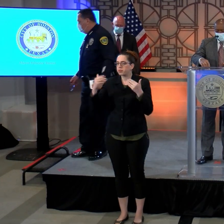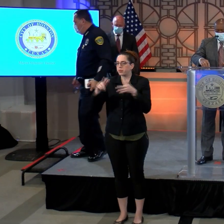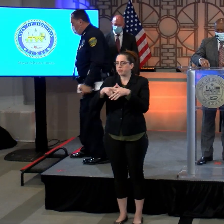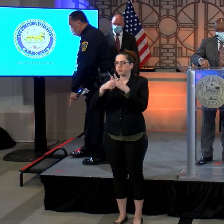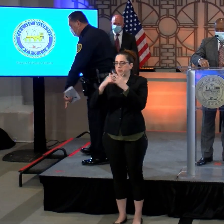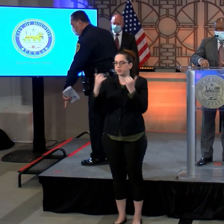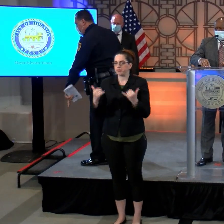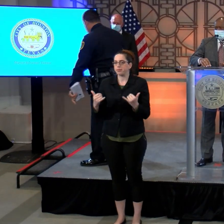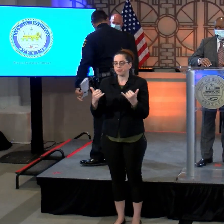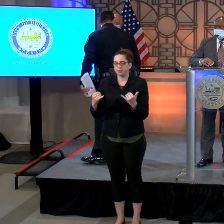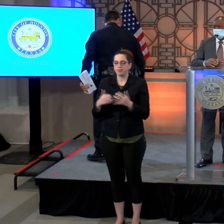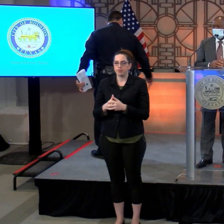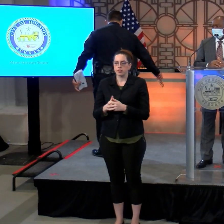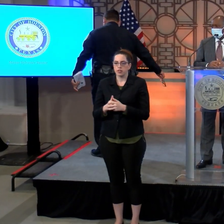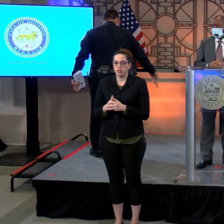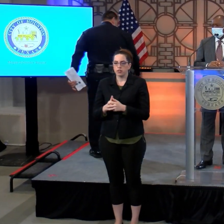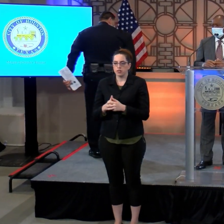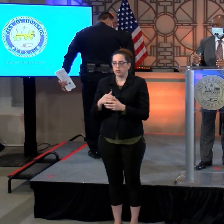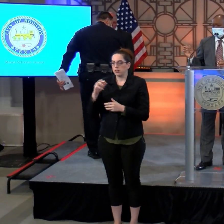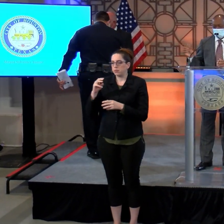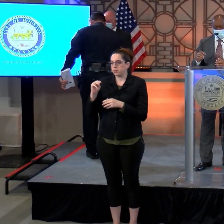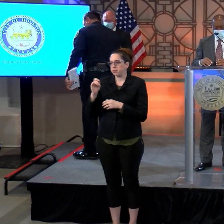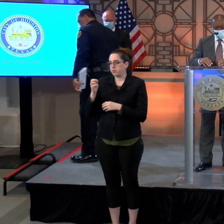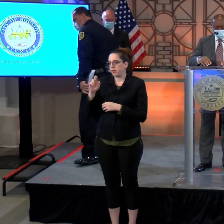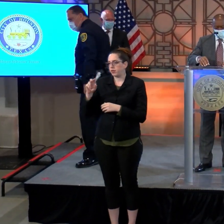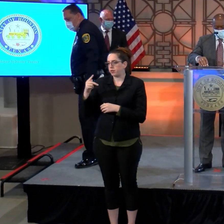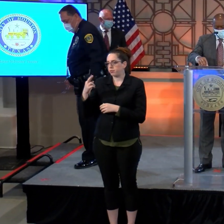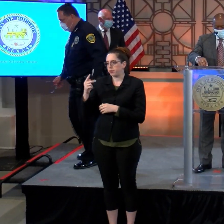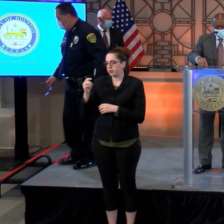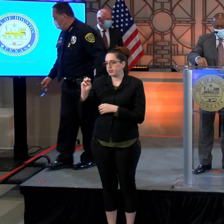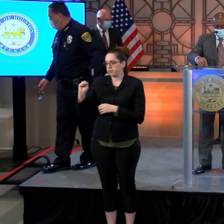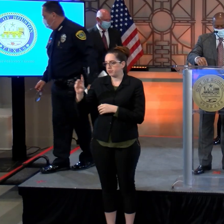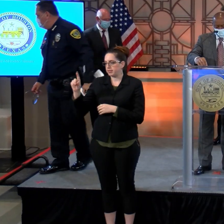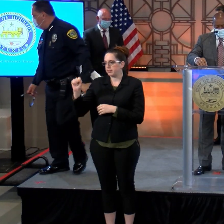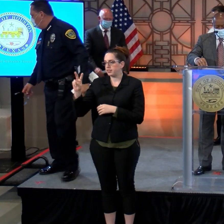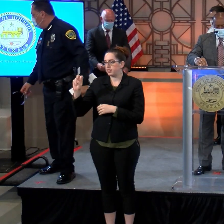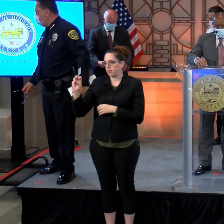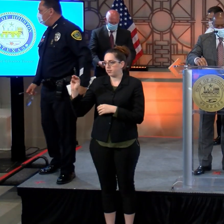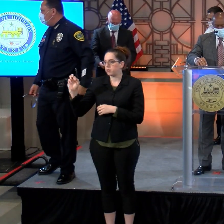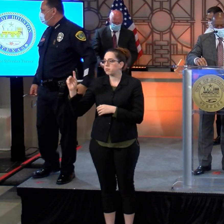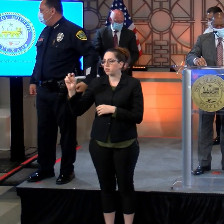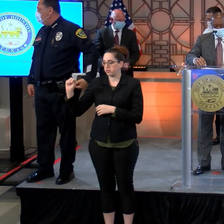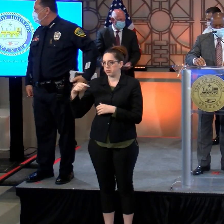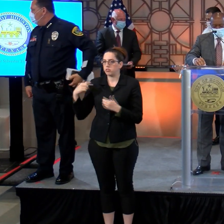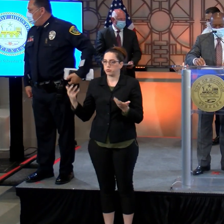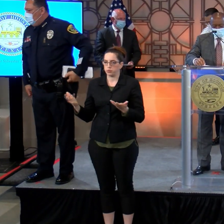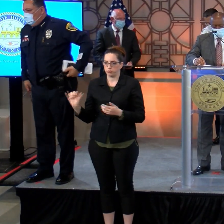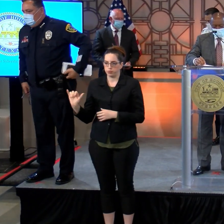I'm pleased to be joined by Mayor Pro Tem Dave Martin, who's here.